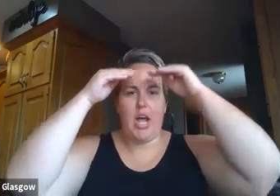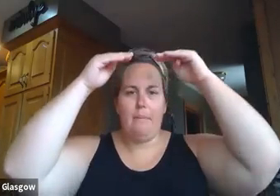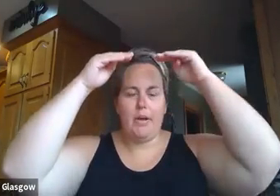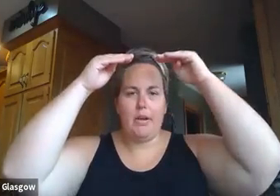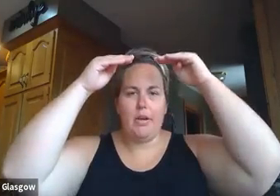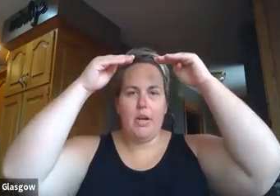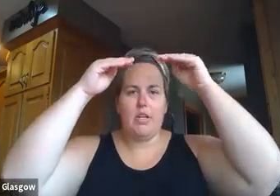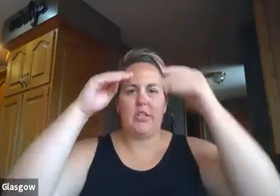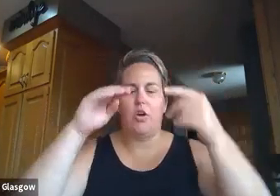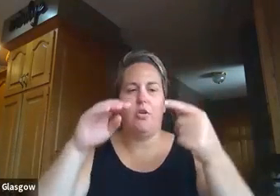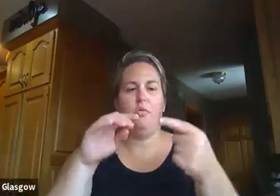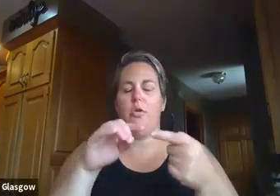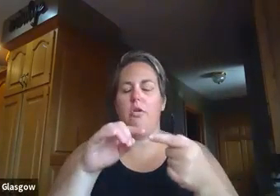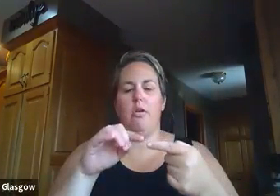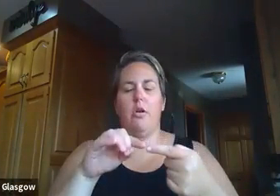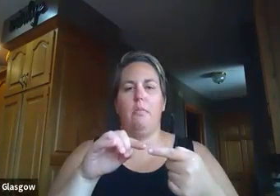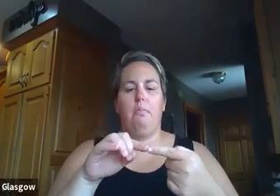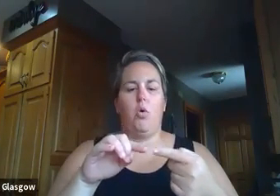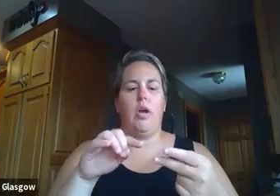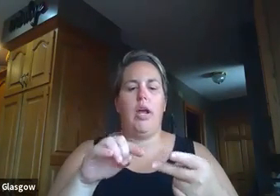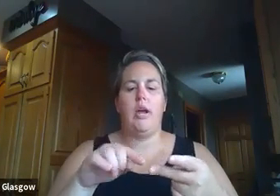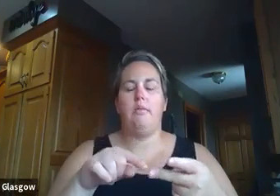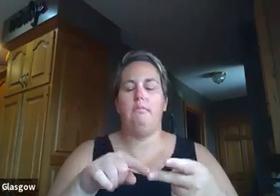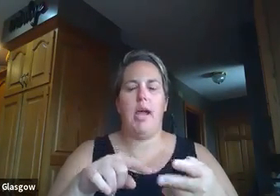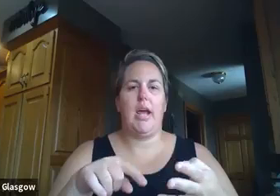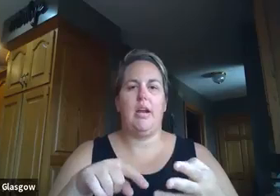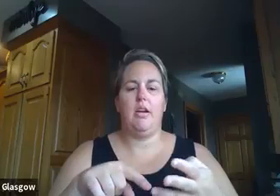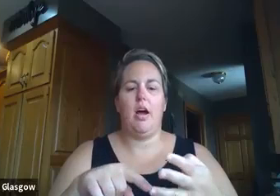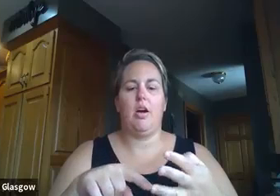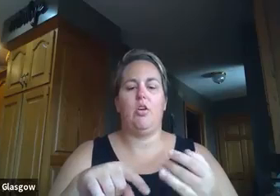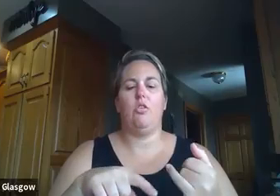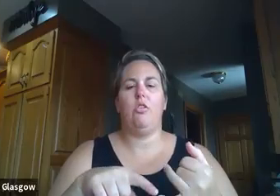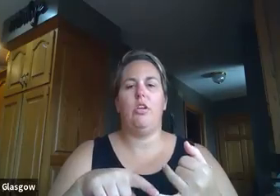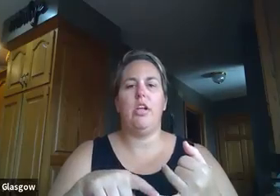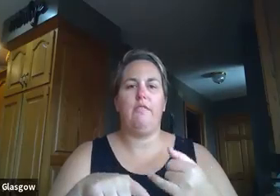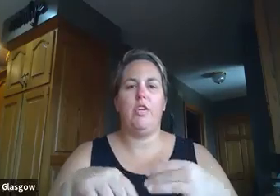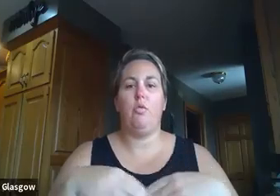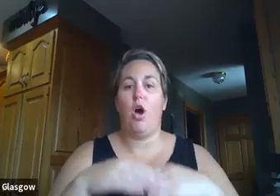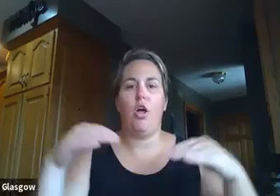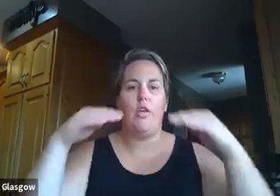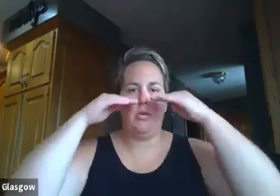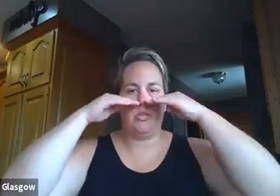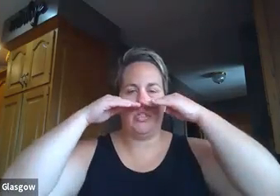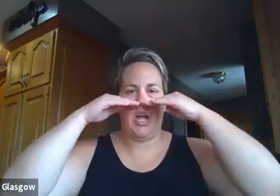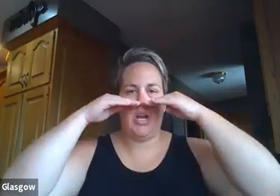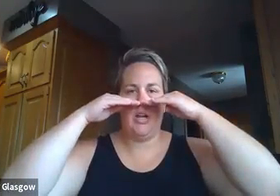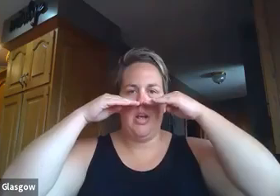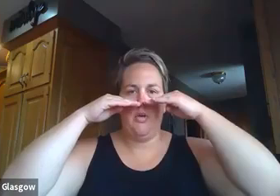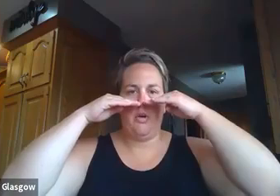up. So boy, man, uncle, nephew, all those are signed from